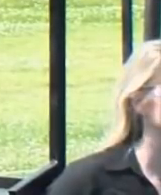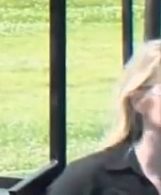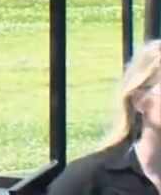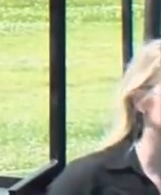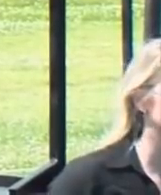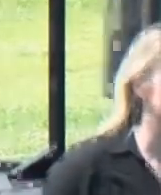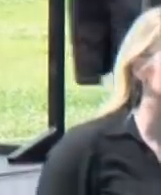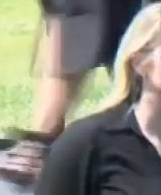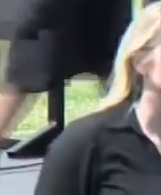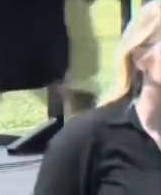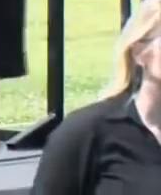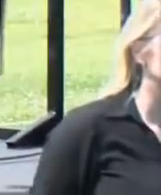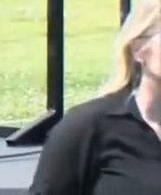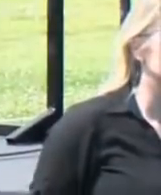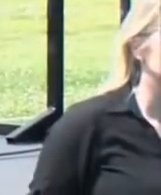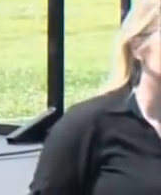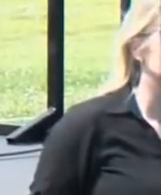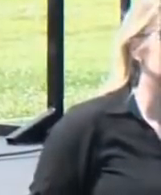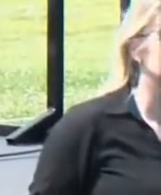Anna Borisenko,